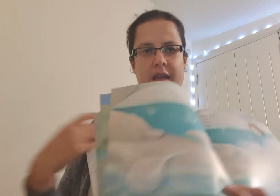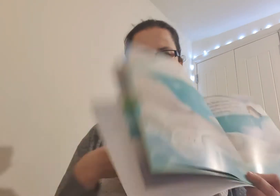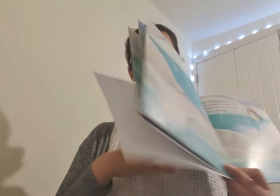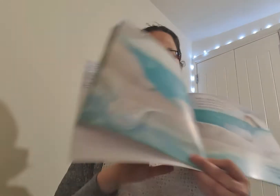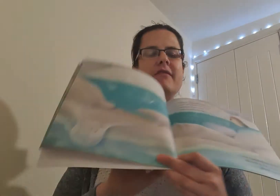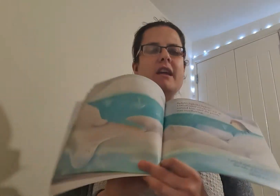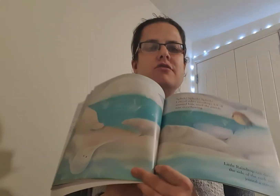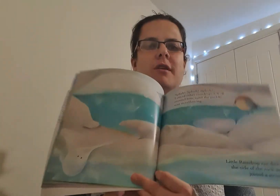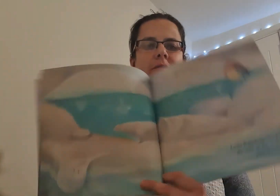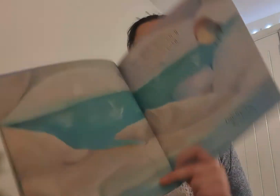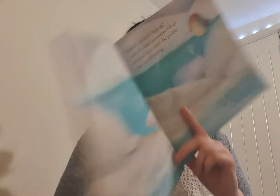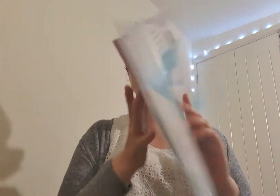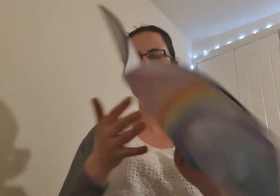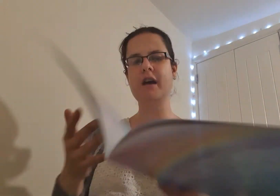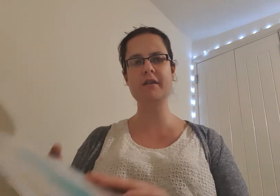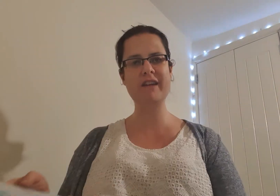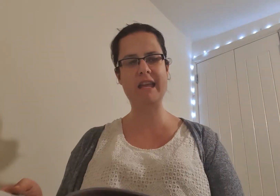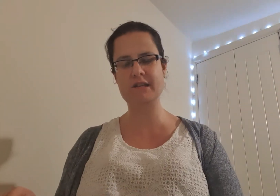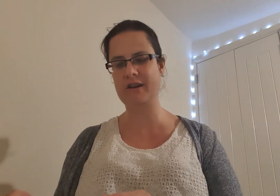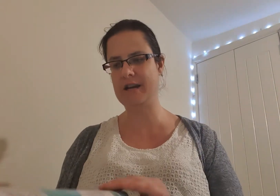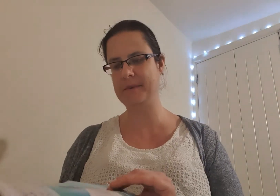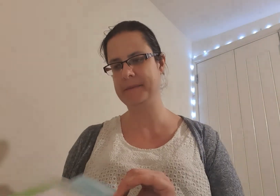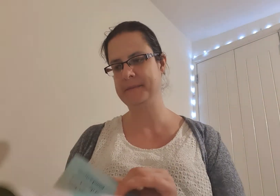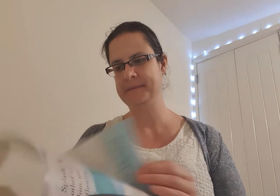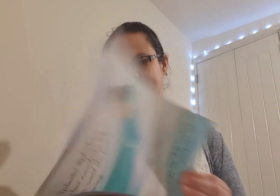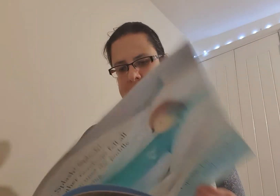Quick, raindrop, run, run, raindrop.